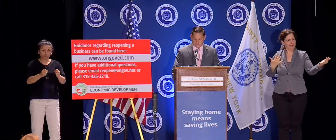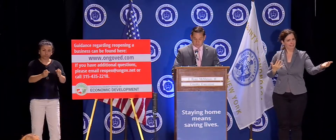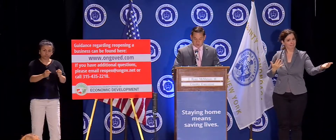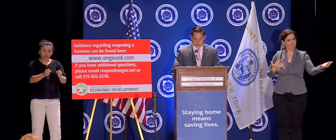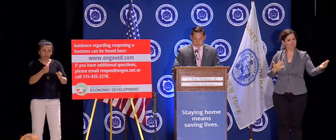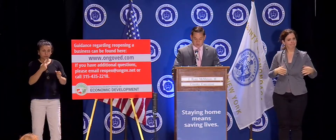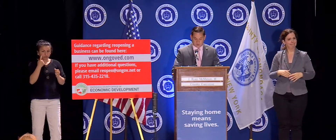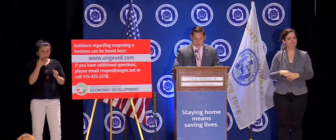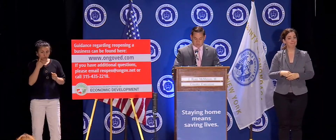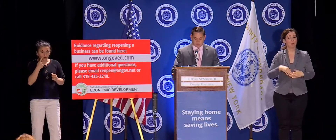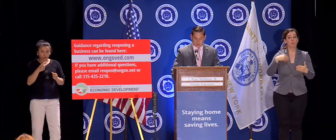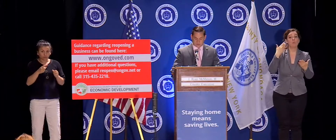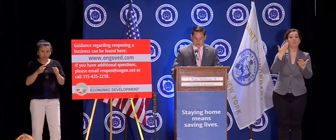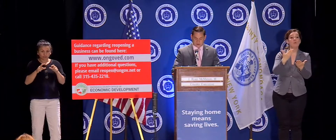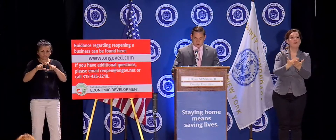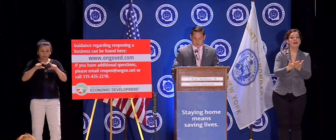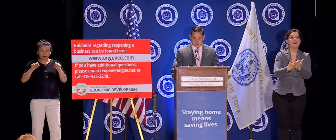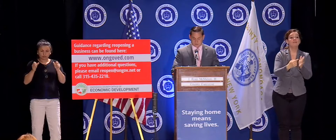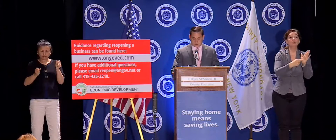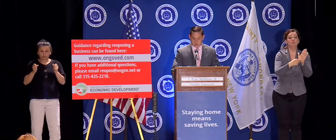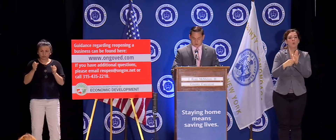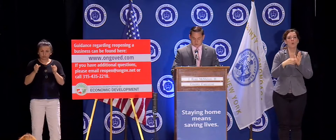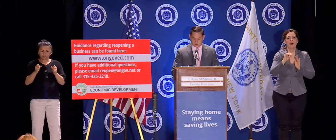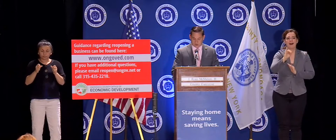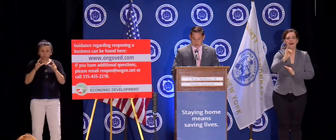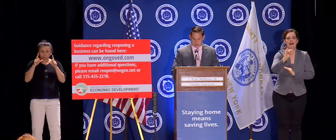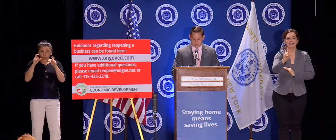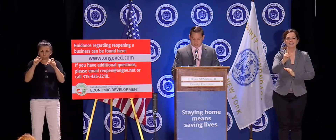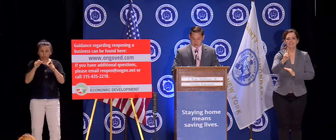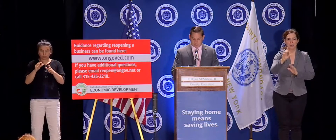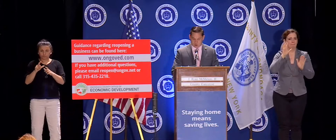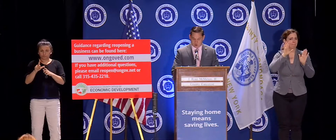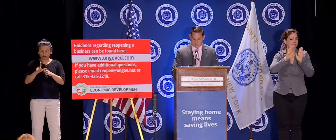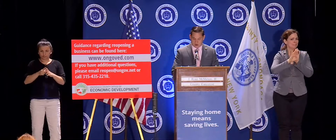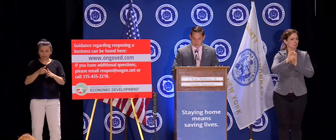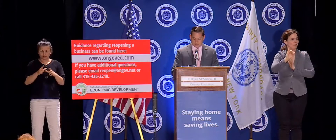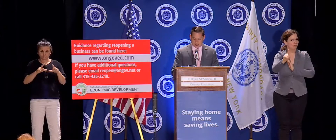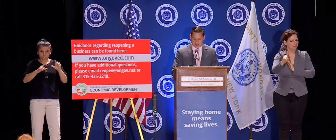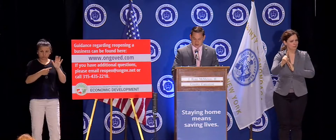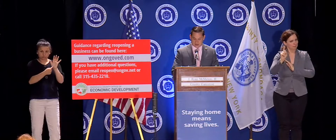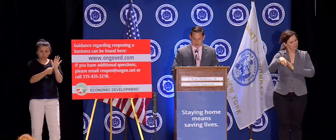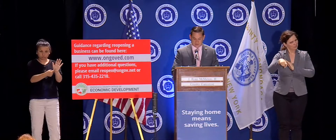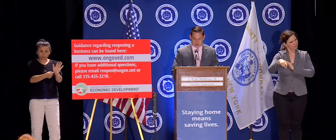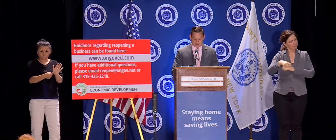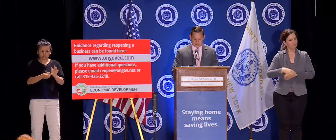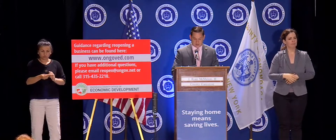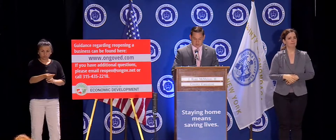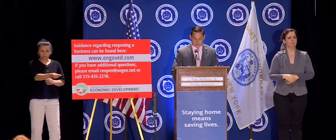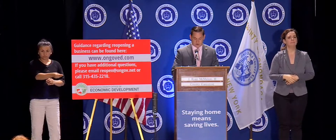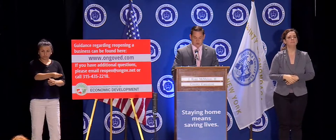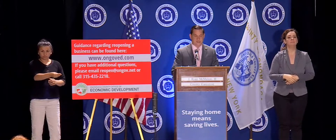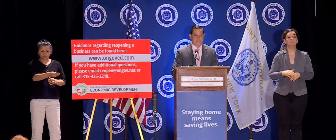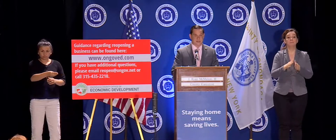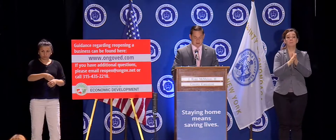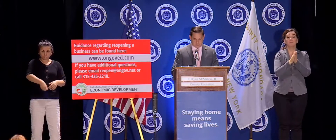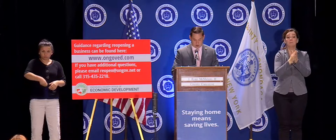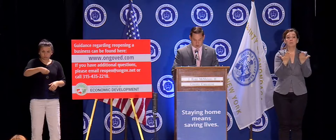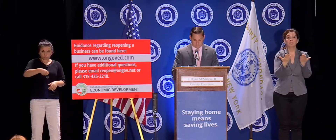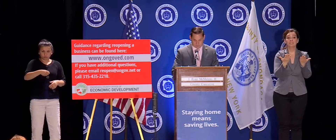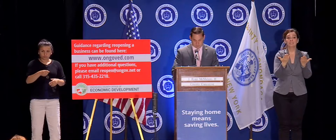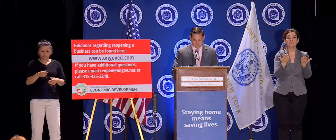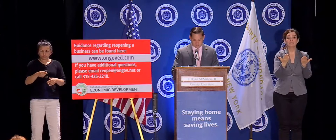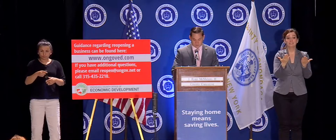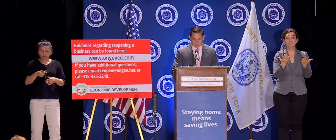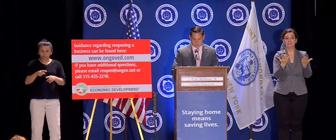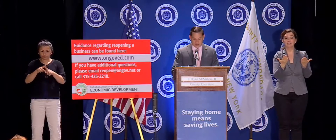ID. They will then pull your materials, which will be in a new paper bag, and leave it on the table for you to take it and